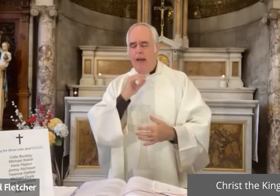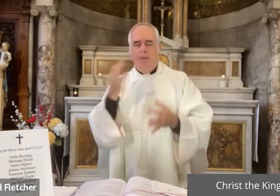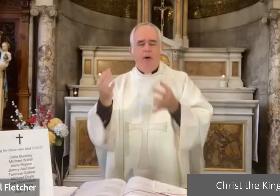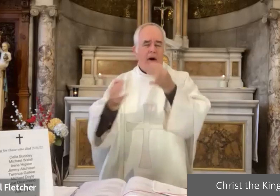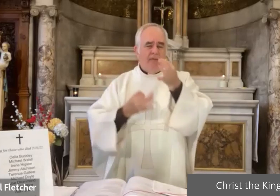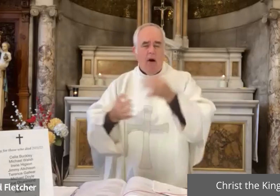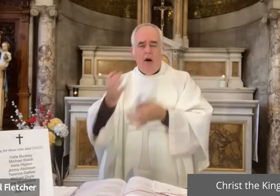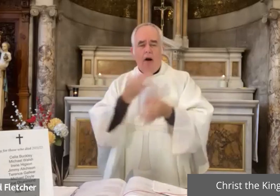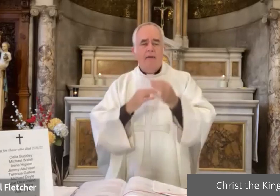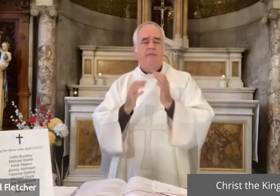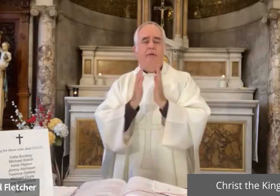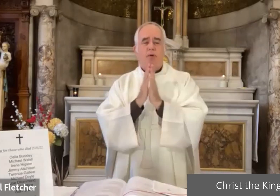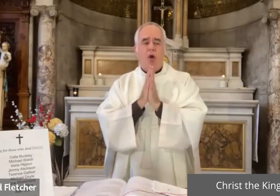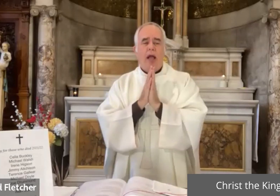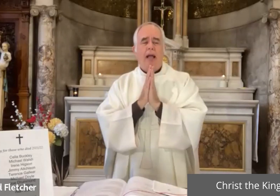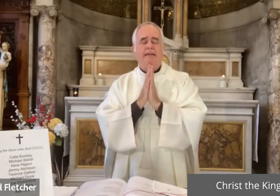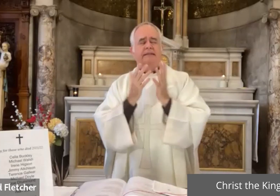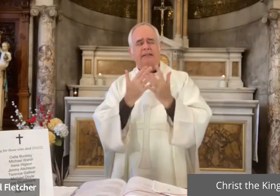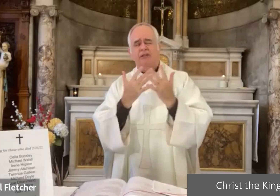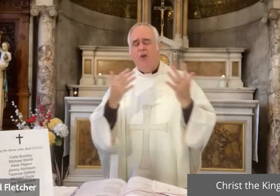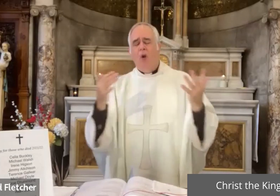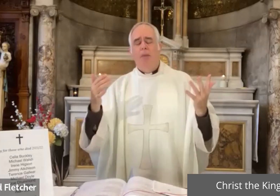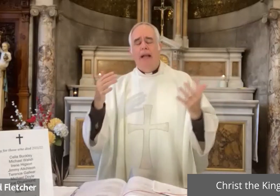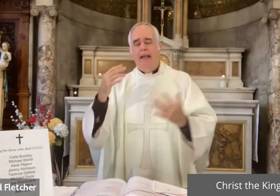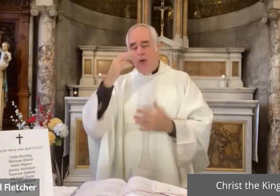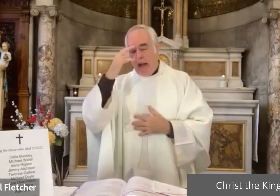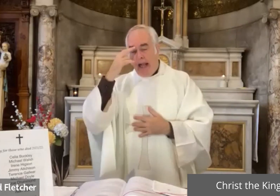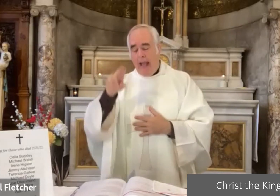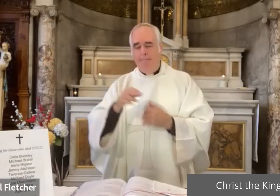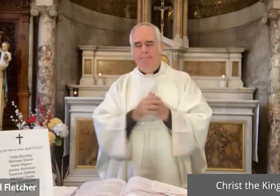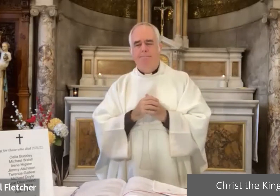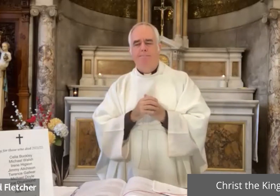Many people of all supplied so many